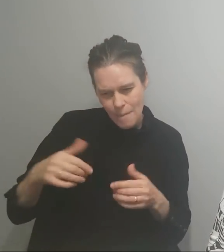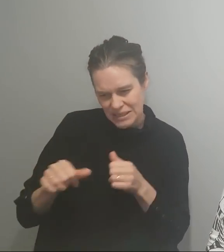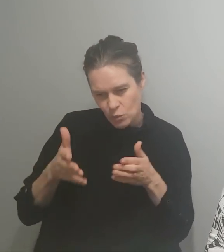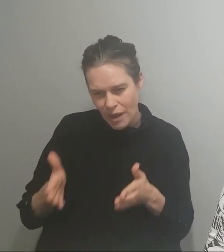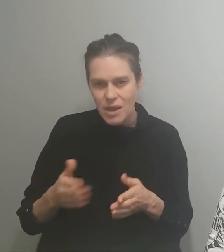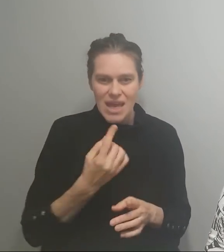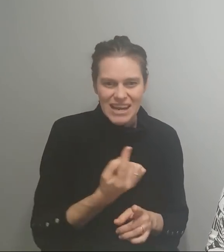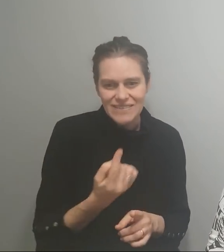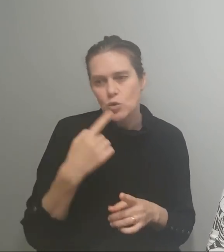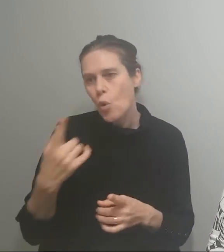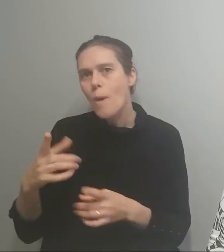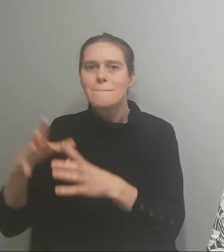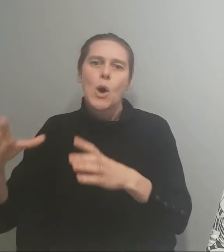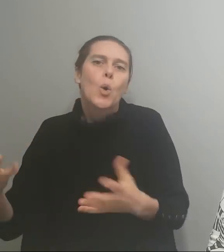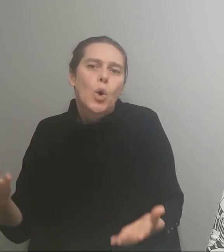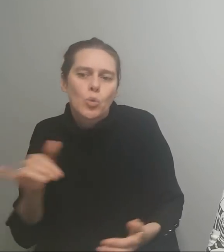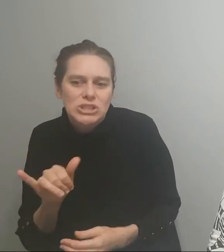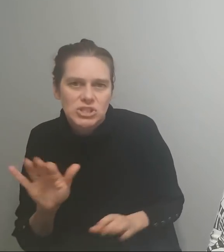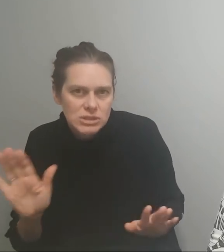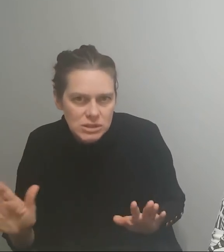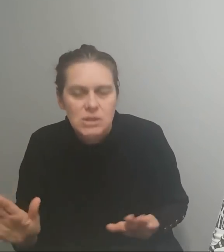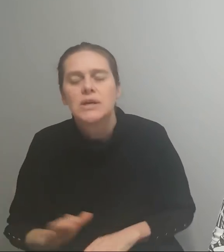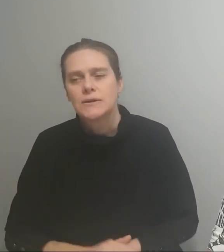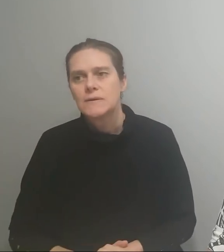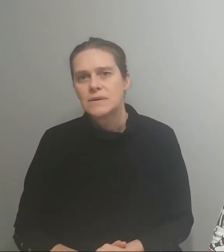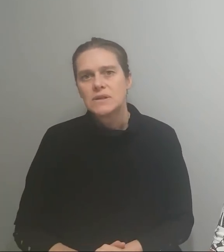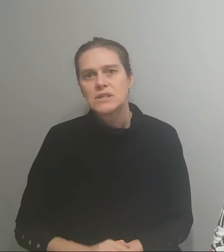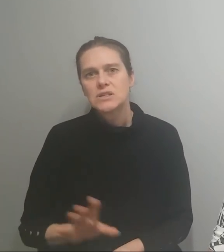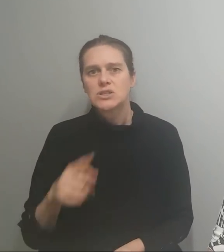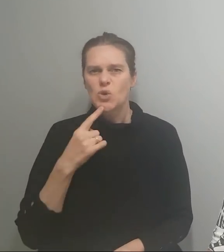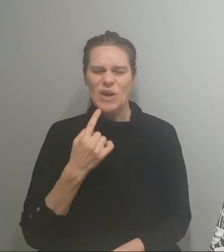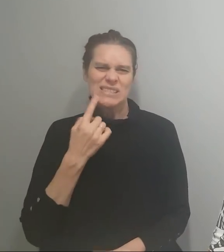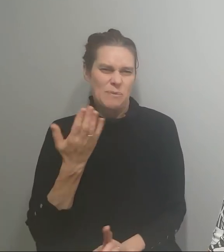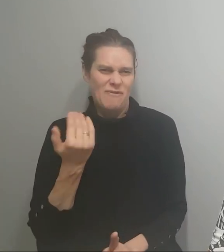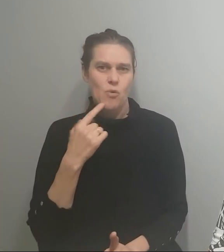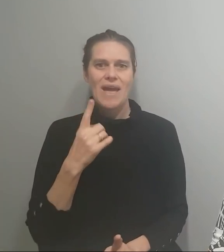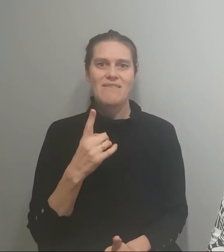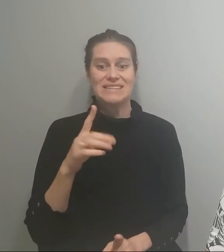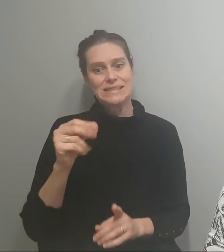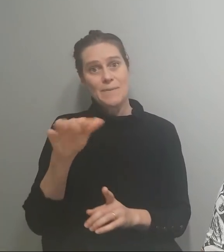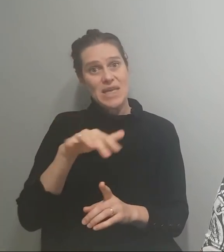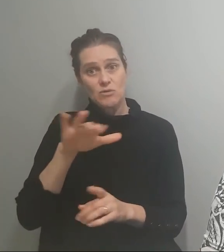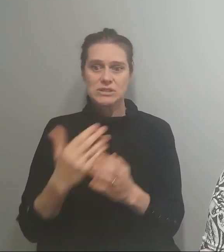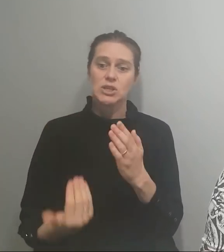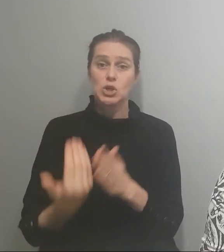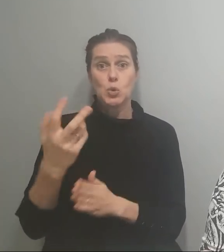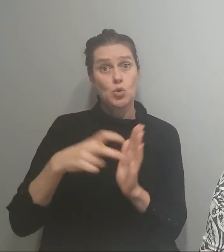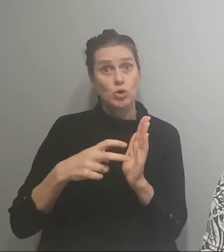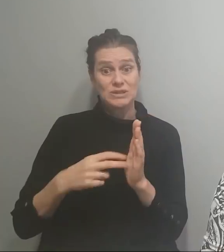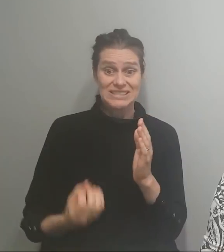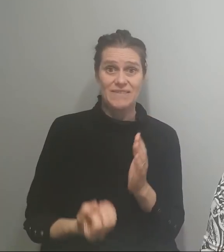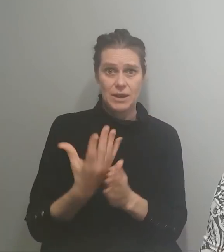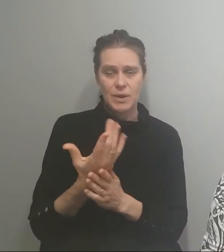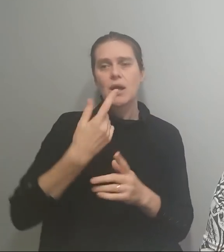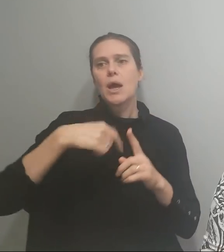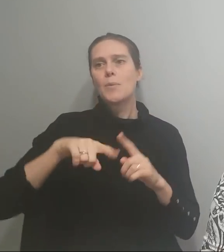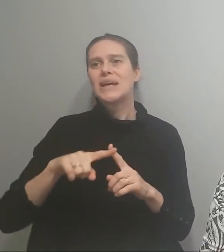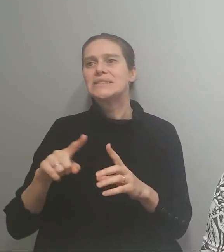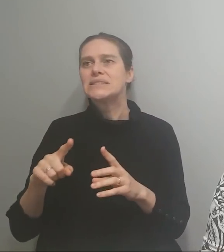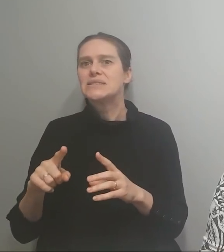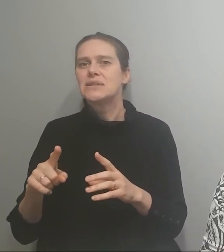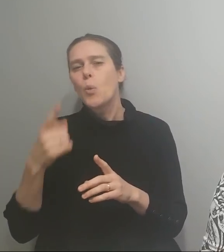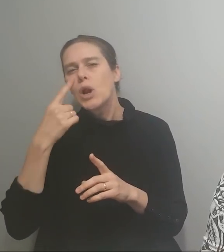that. We're going through, as I said, there's areas where we're developing new contracts, and then we'll also be looking at